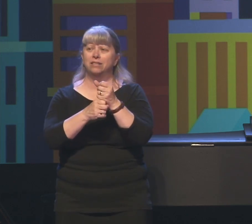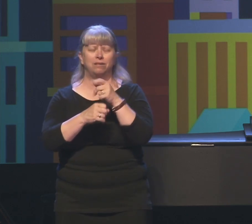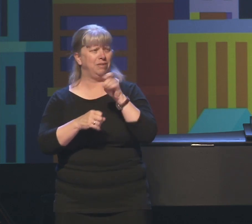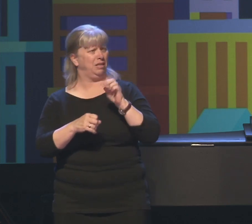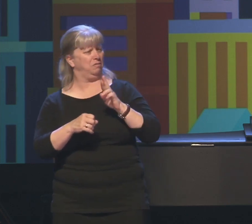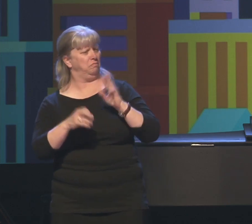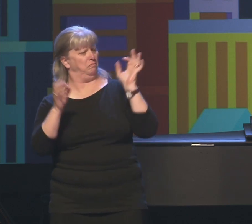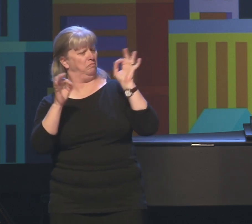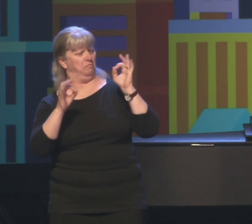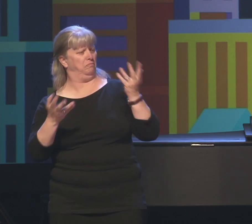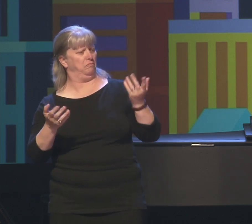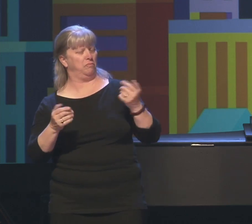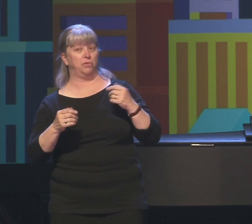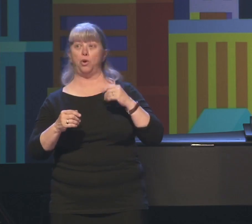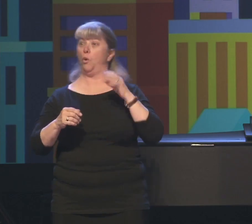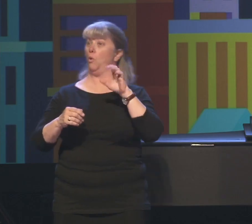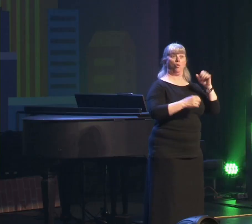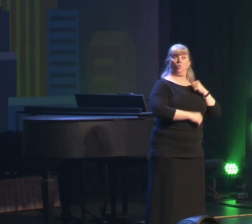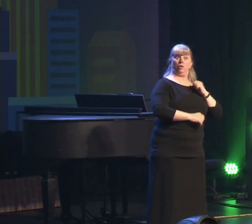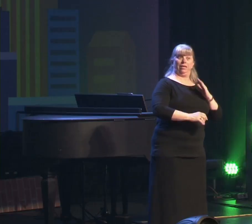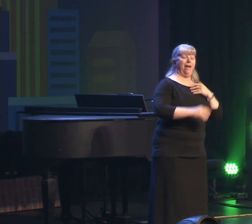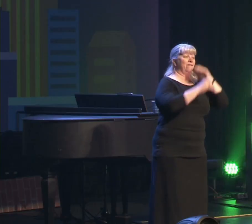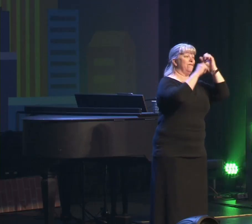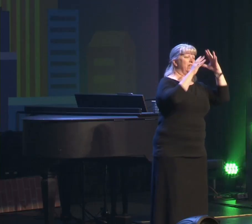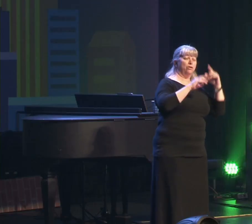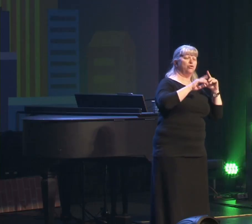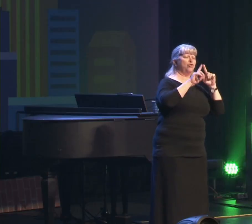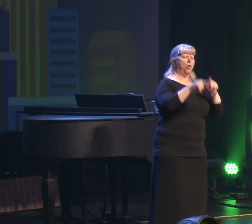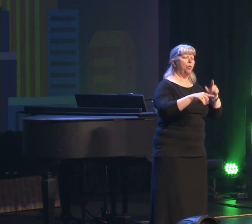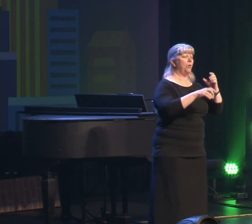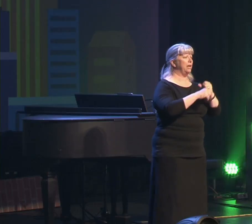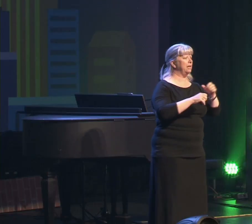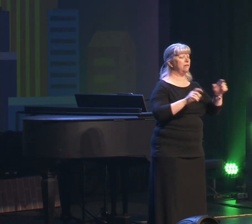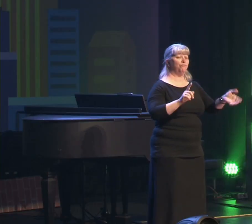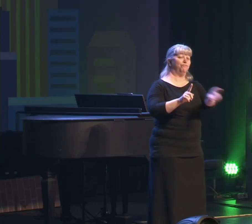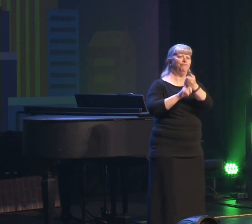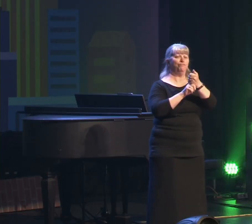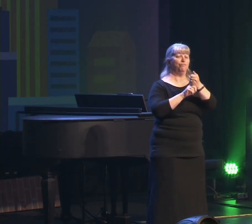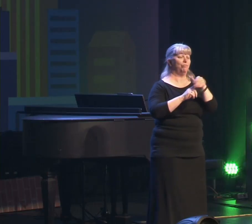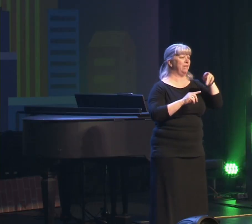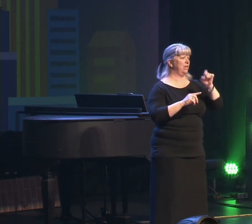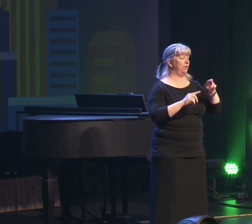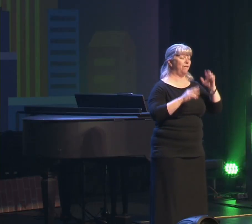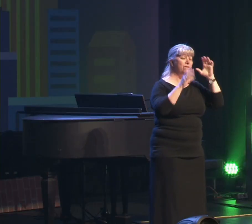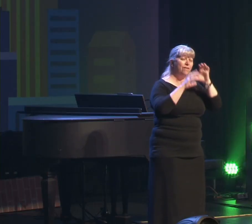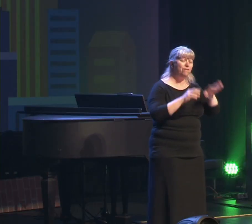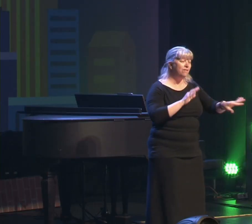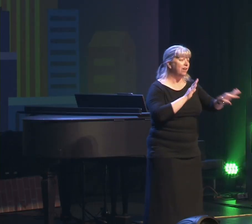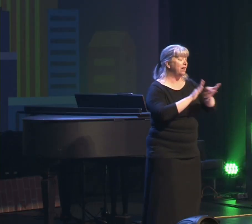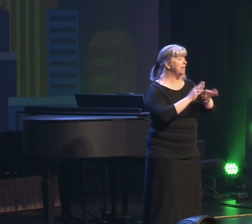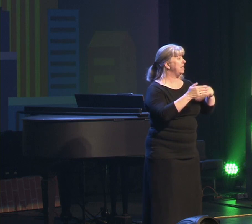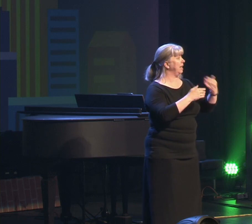really know anything about this. So we're told Cornelius has this vision, go get Peter, go find him. Now the next day we find Peter's out